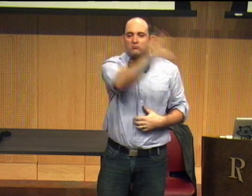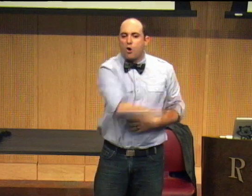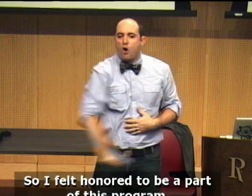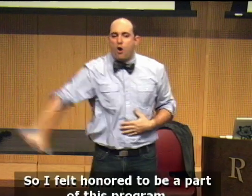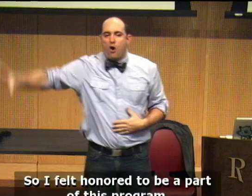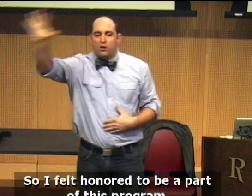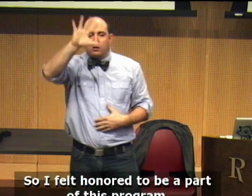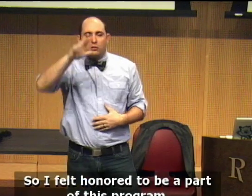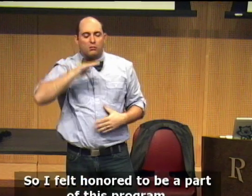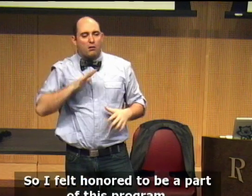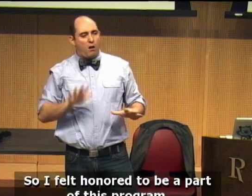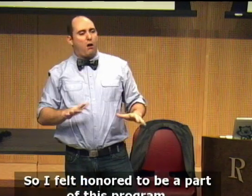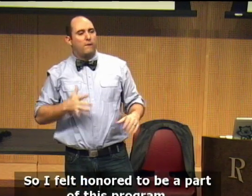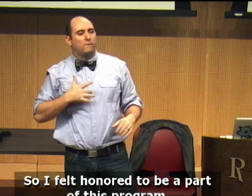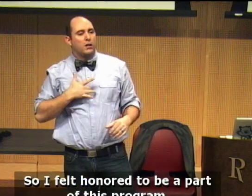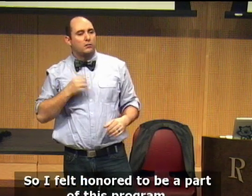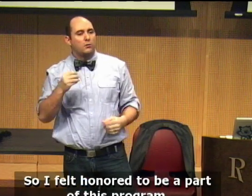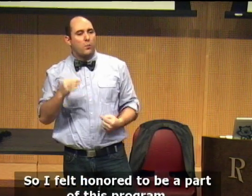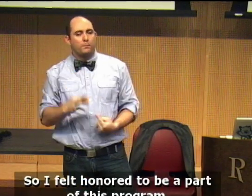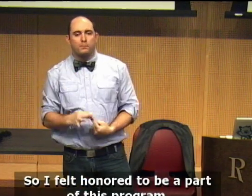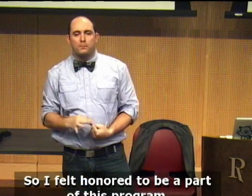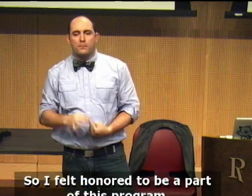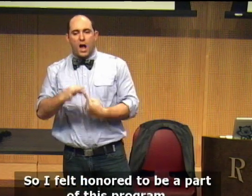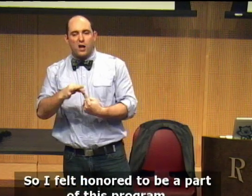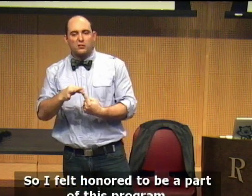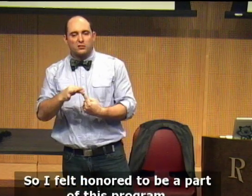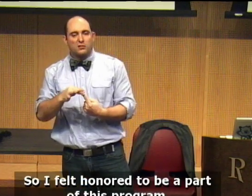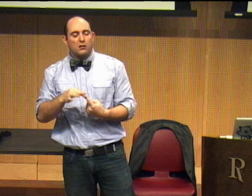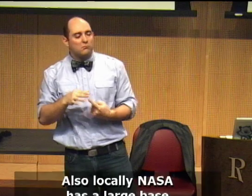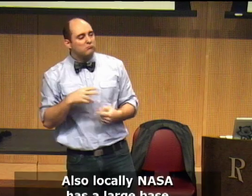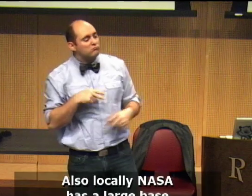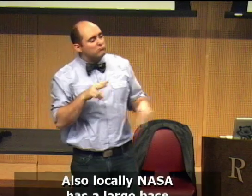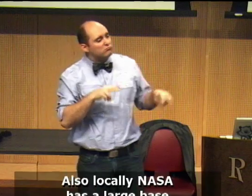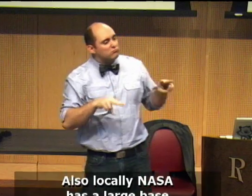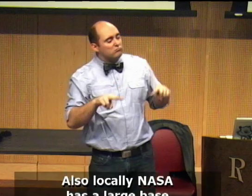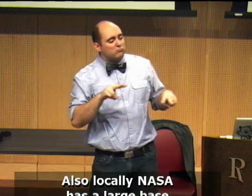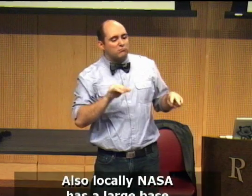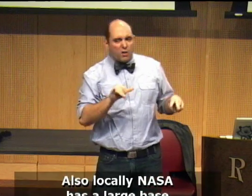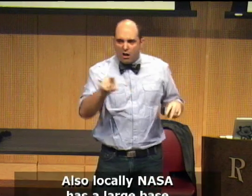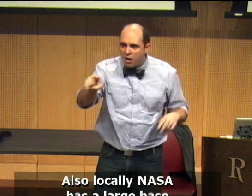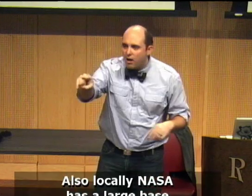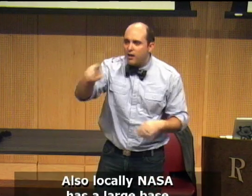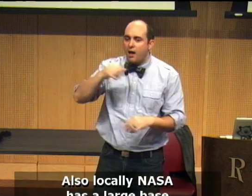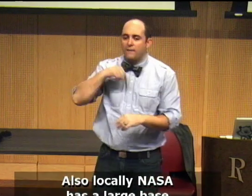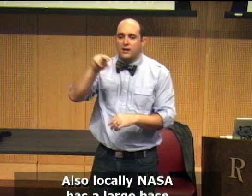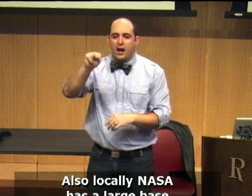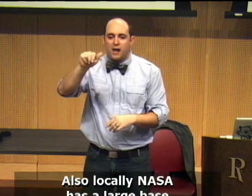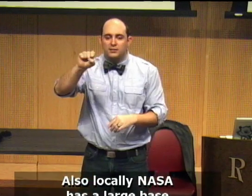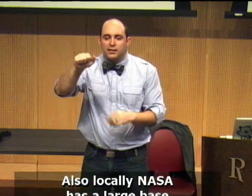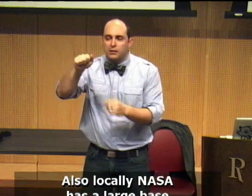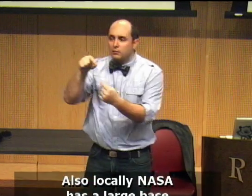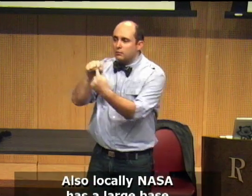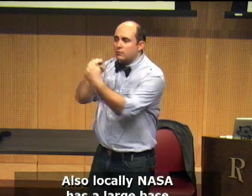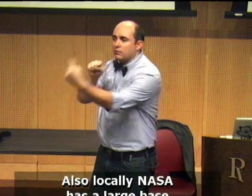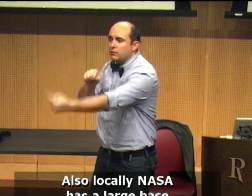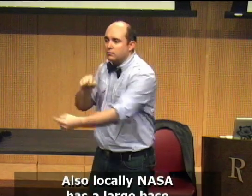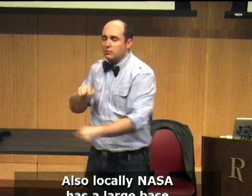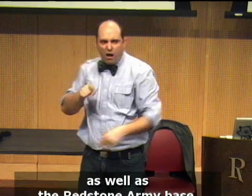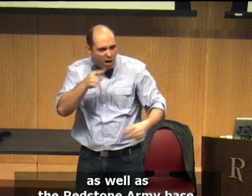So I felt honored to be a part of this program. Also locally, NASA has a large base as well as